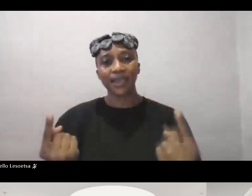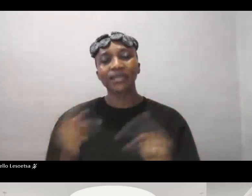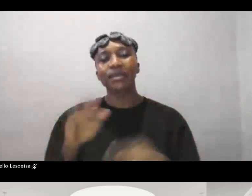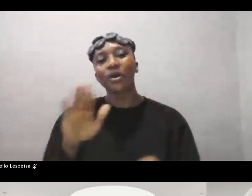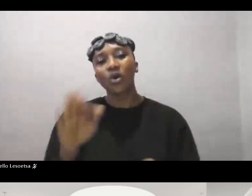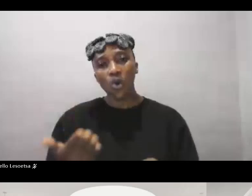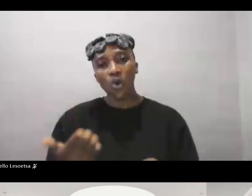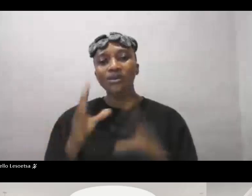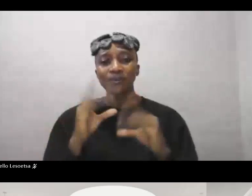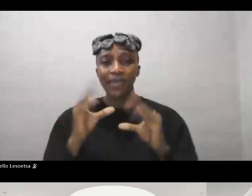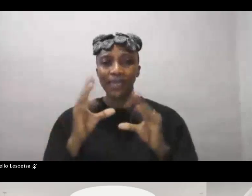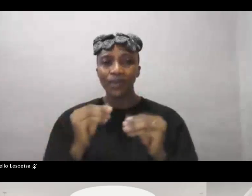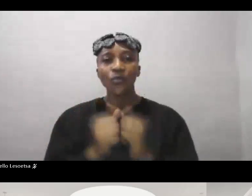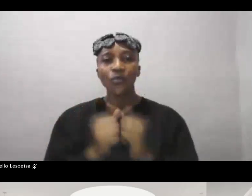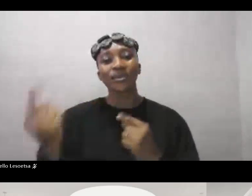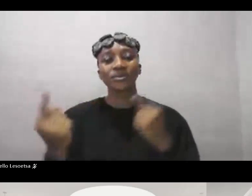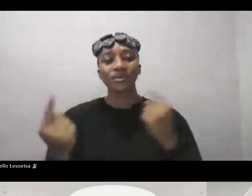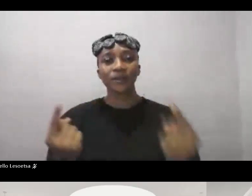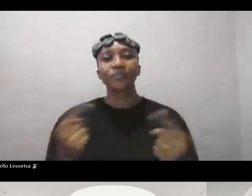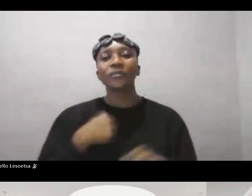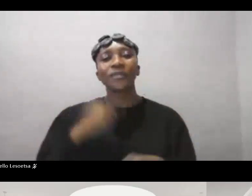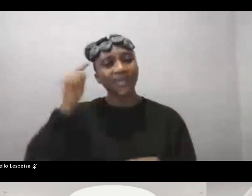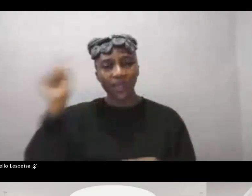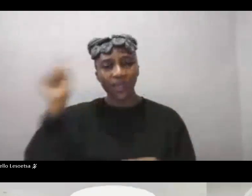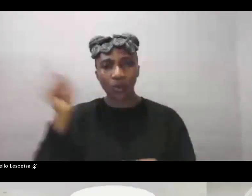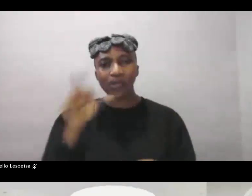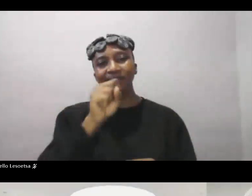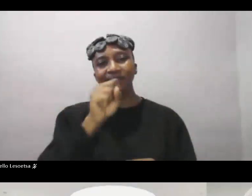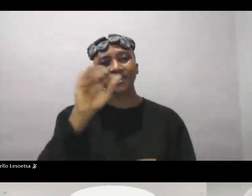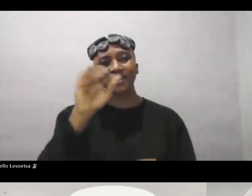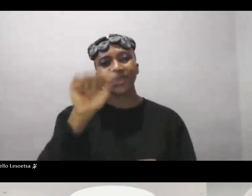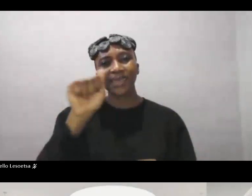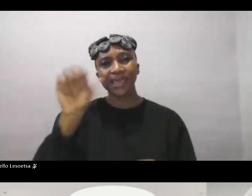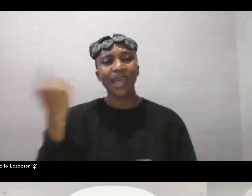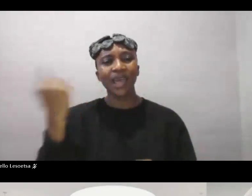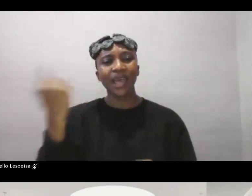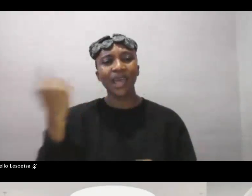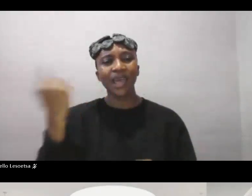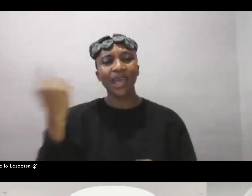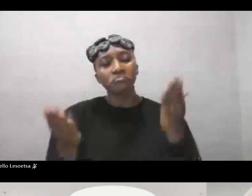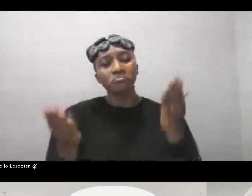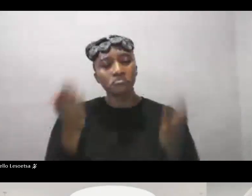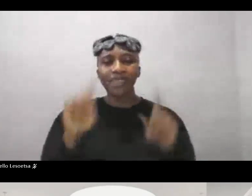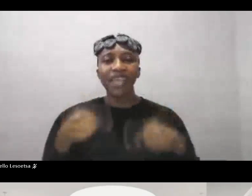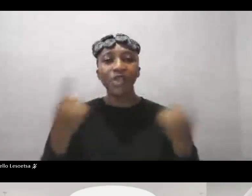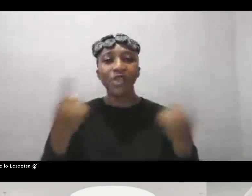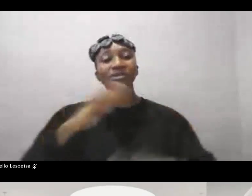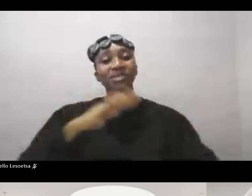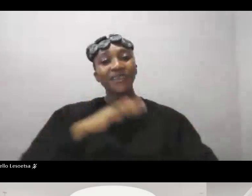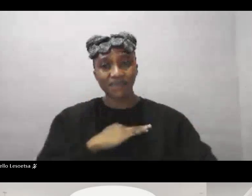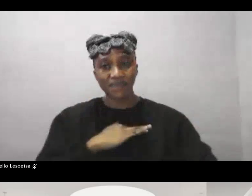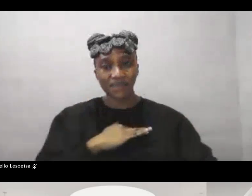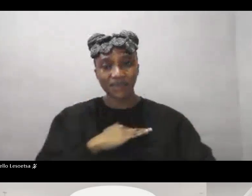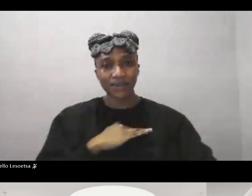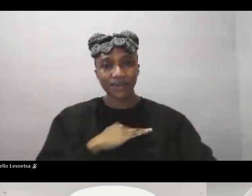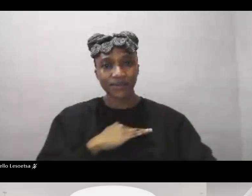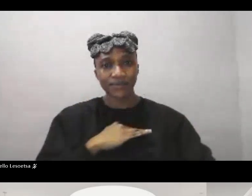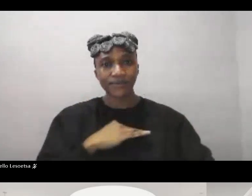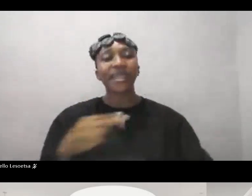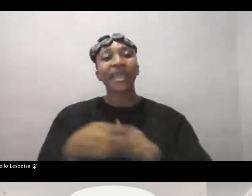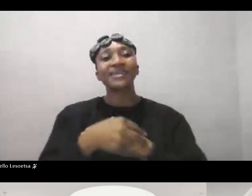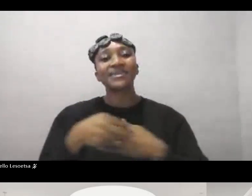other. So I think maybe CS alone might not be sufficiently able to